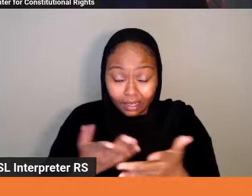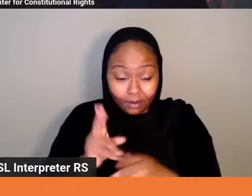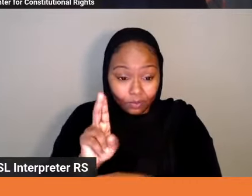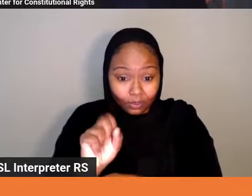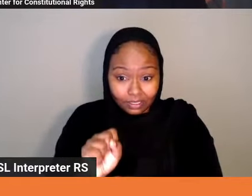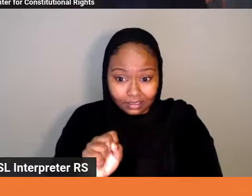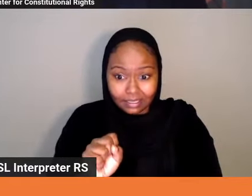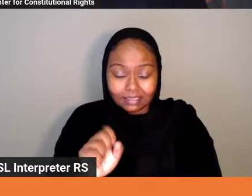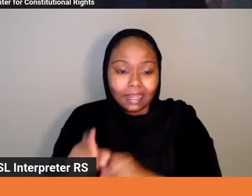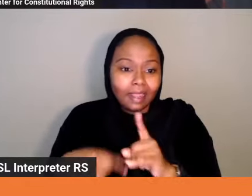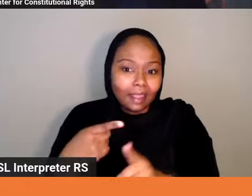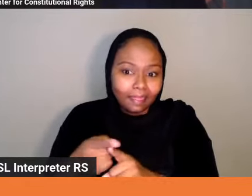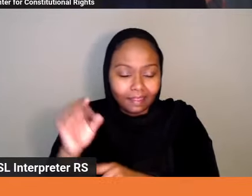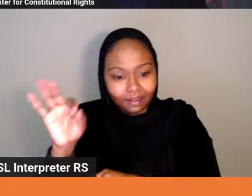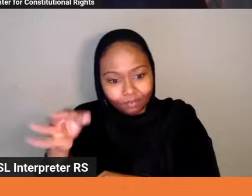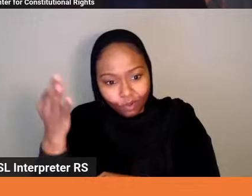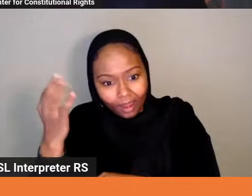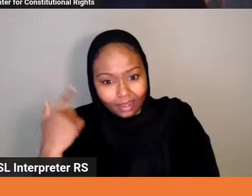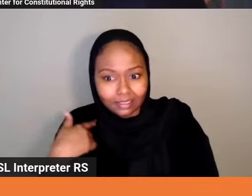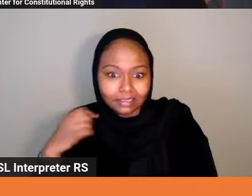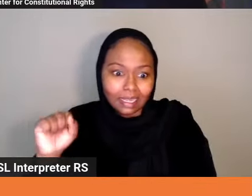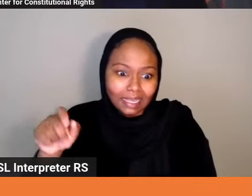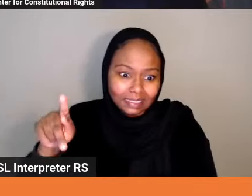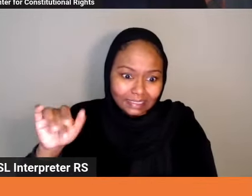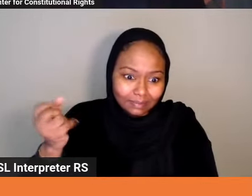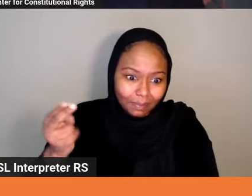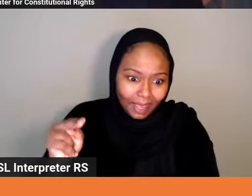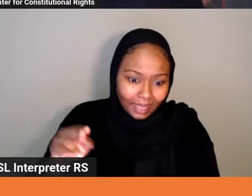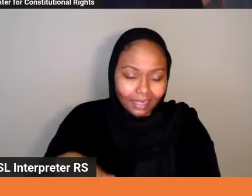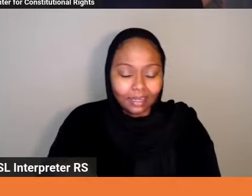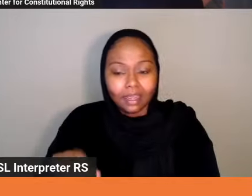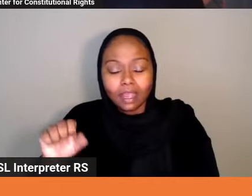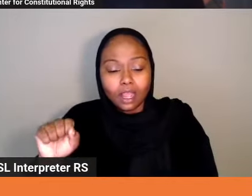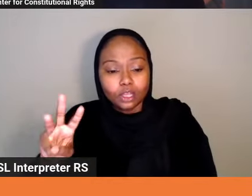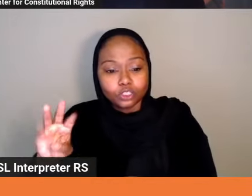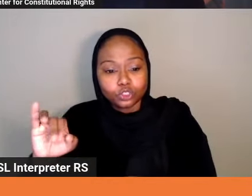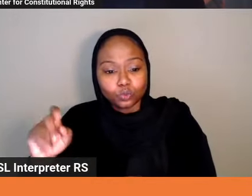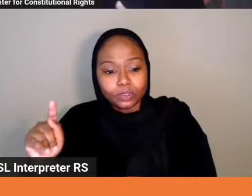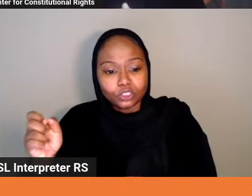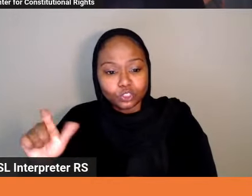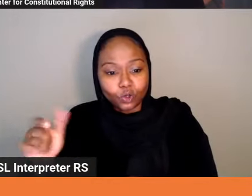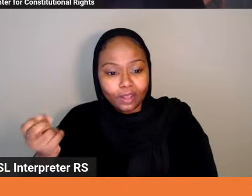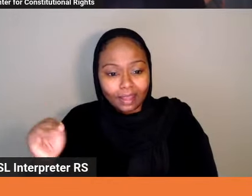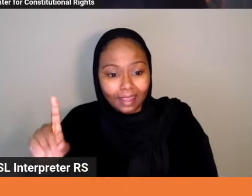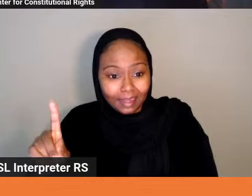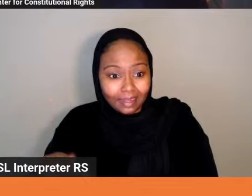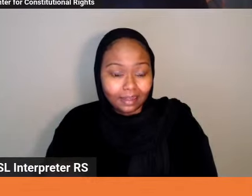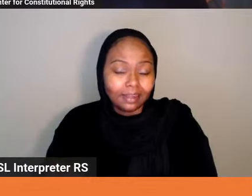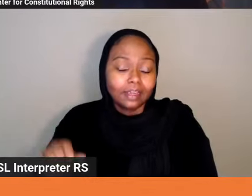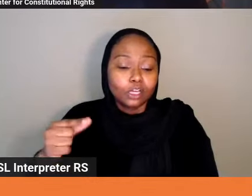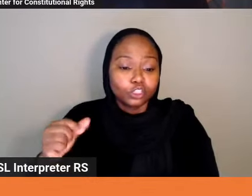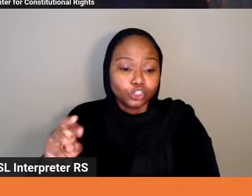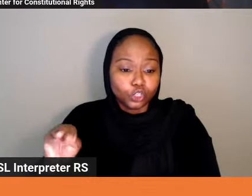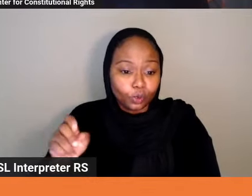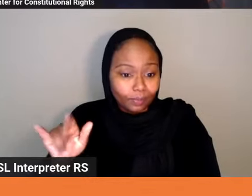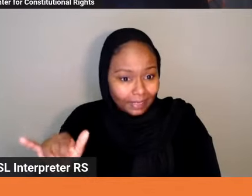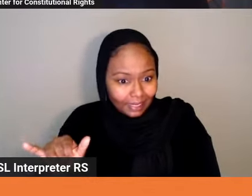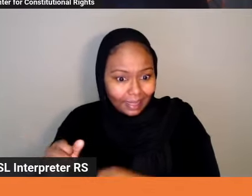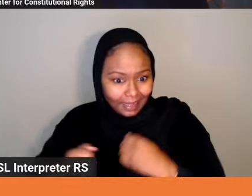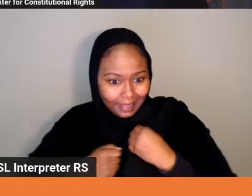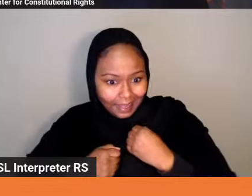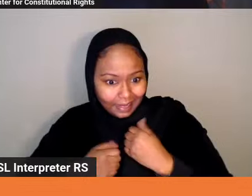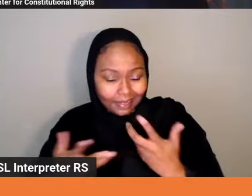in France, Spain, Switzerland, Canada, Germany, and those countries